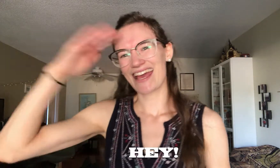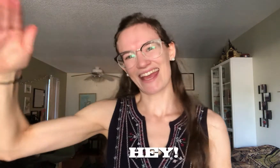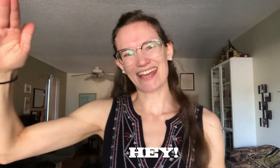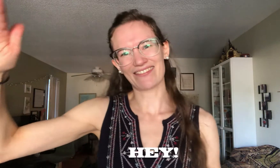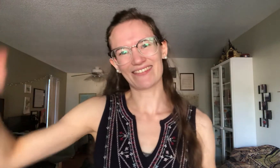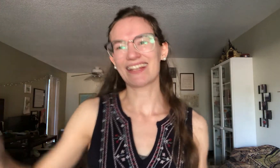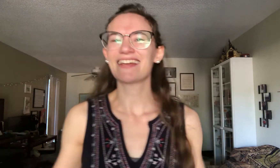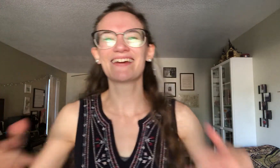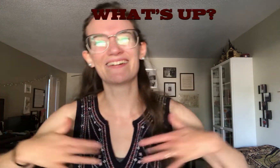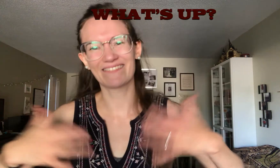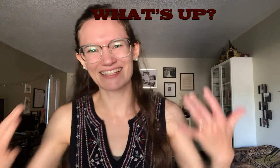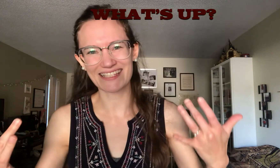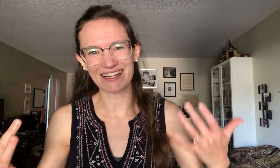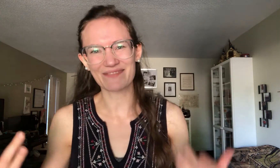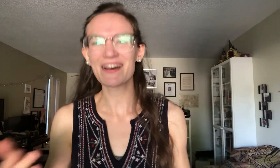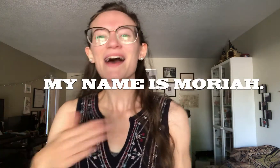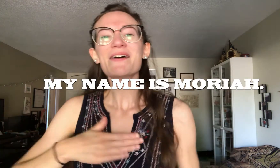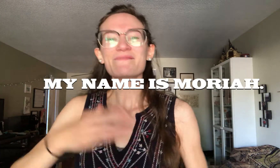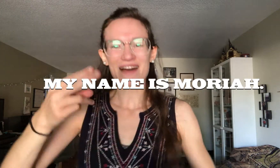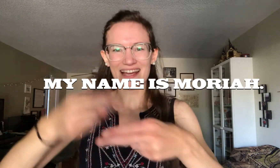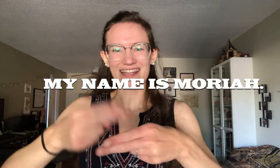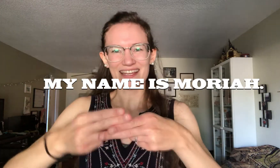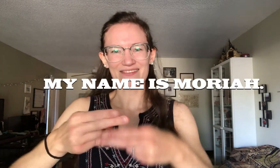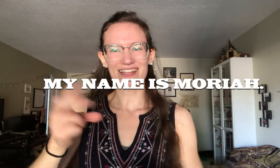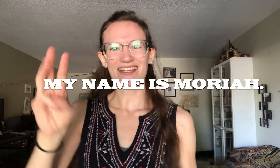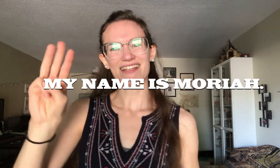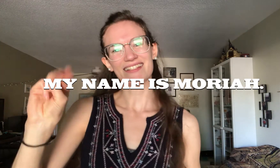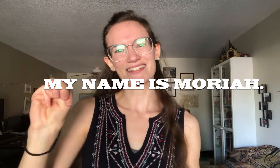Hey everybody, what's up? My name is